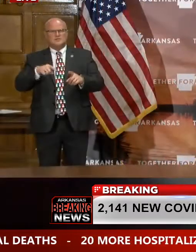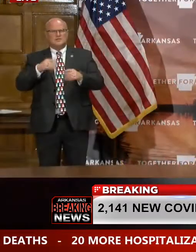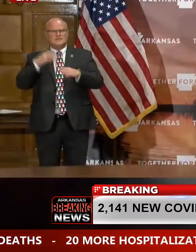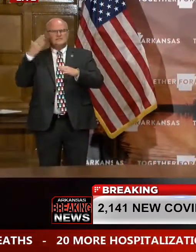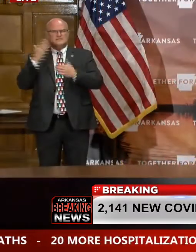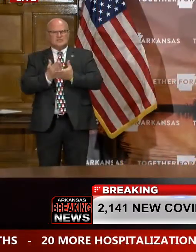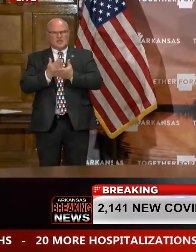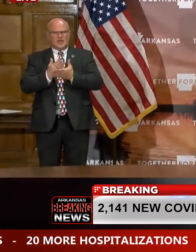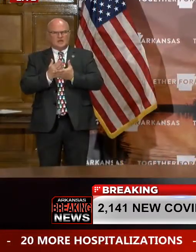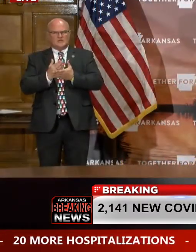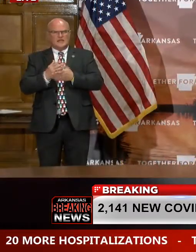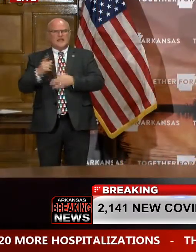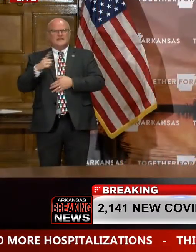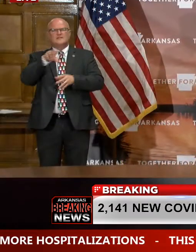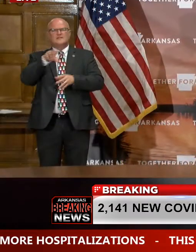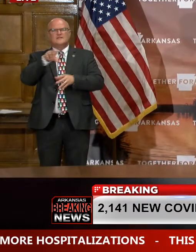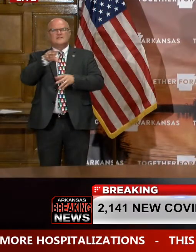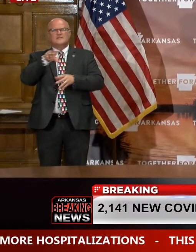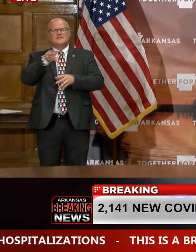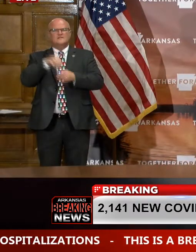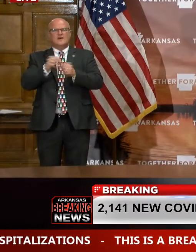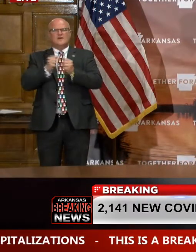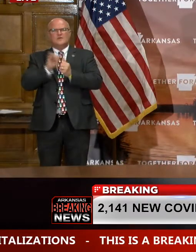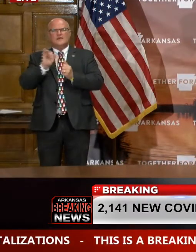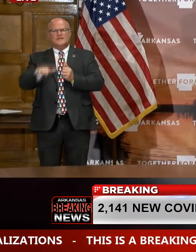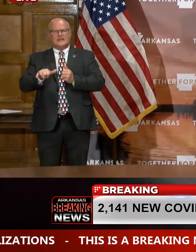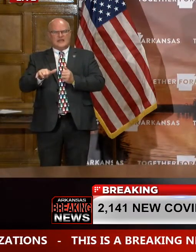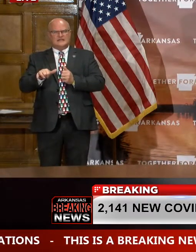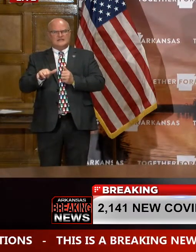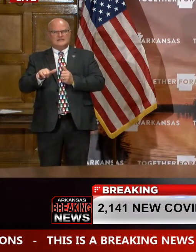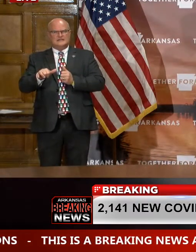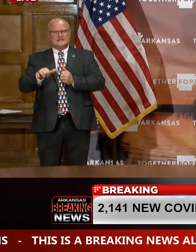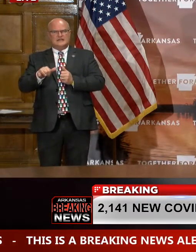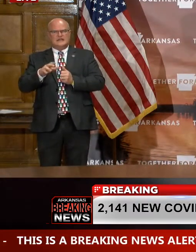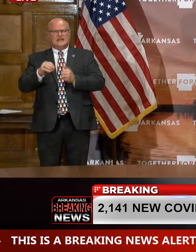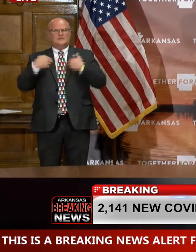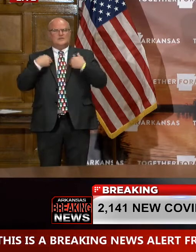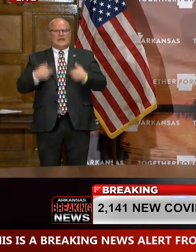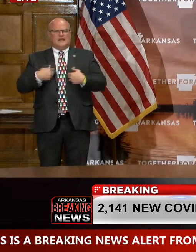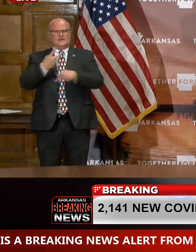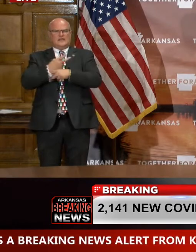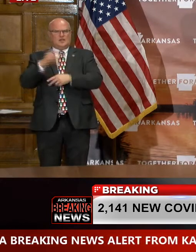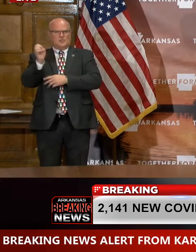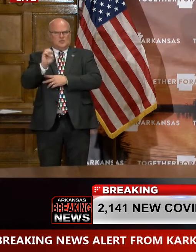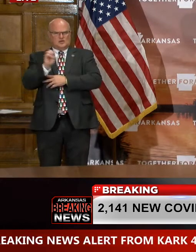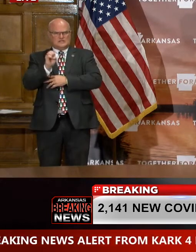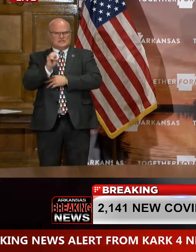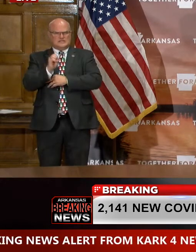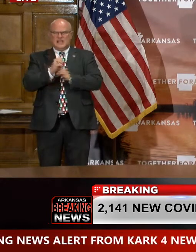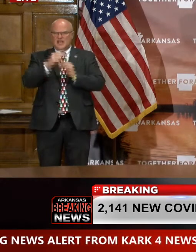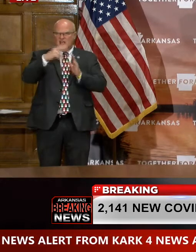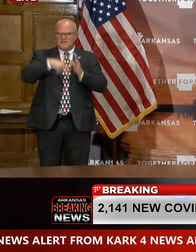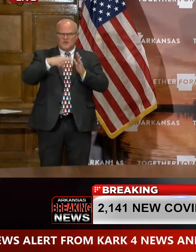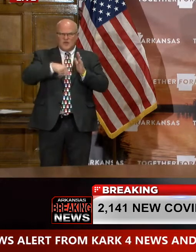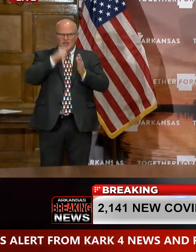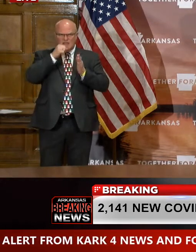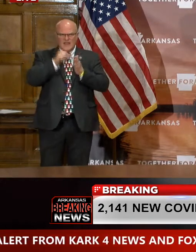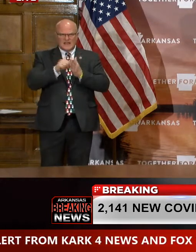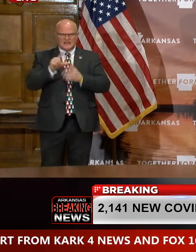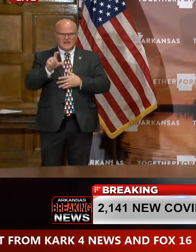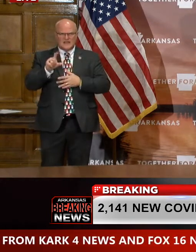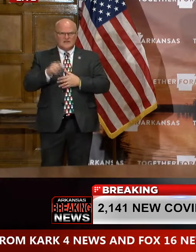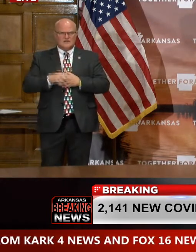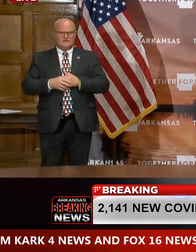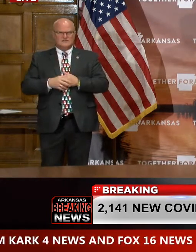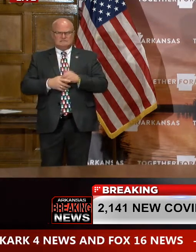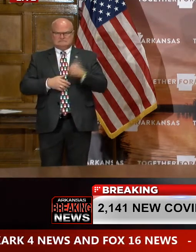terminated, and that the legislators should be involved with the decisions made in response to this health care emergency. Have you read the letter? What's your response to those lawmakers?